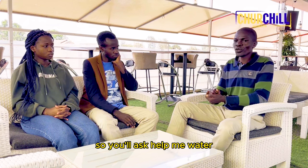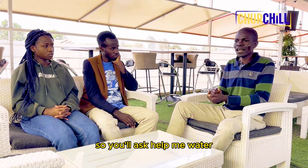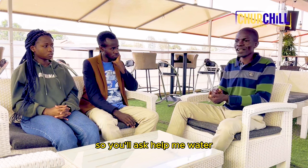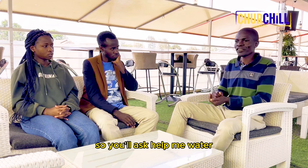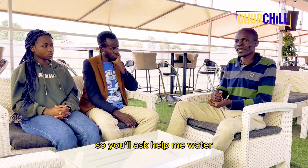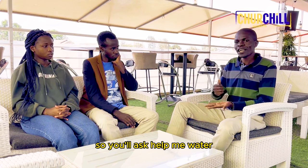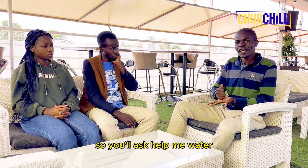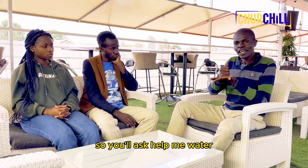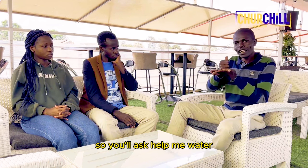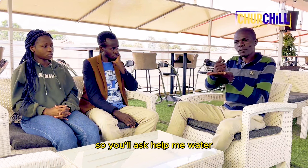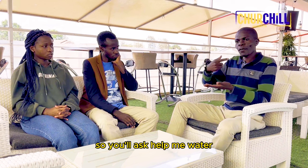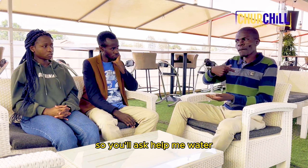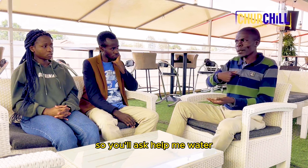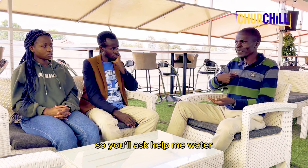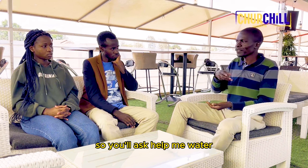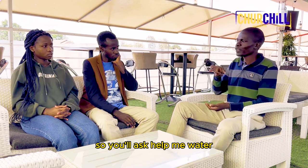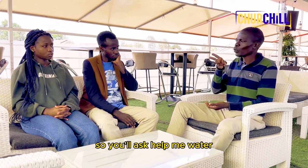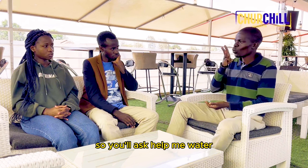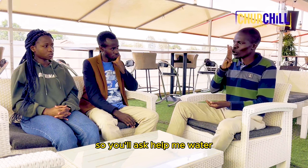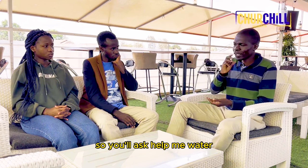So, you'll ask, help me water.